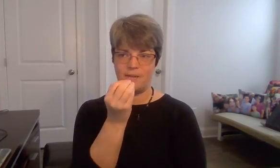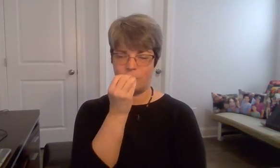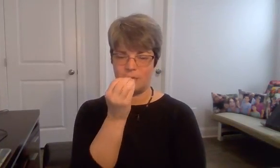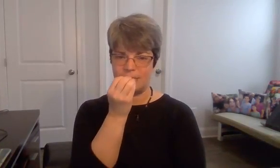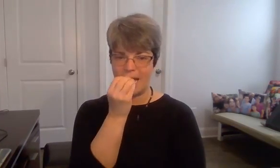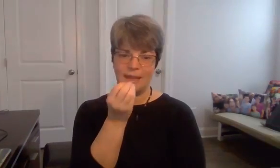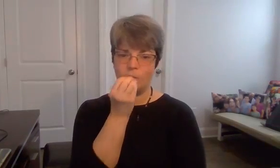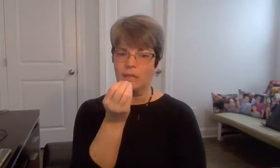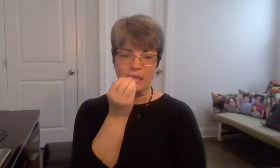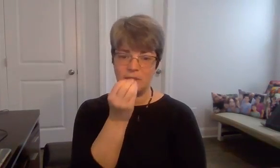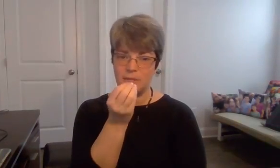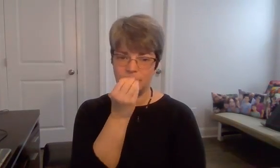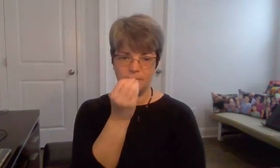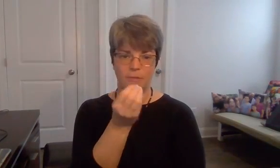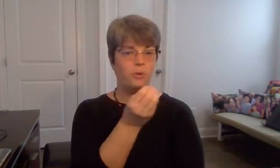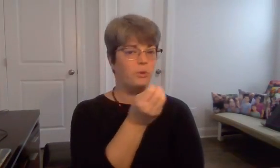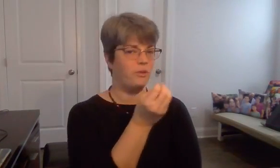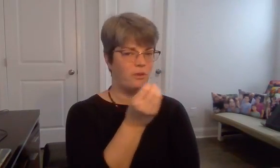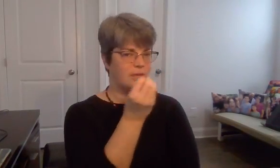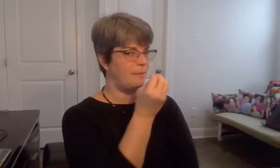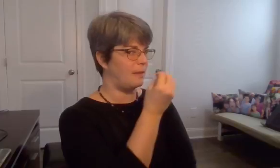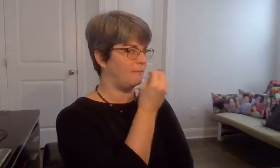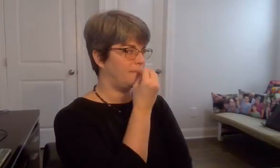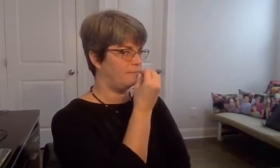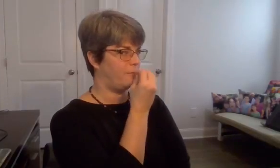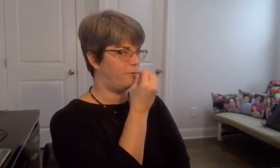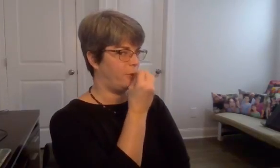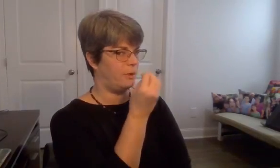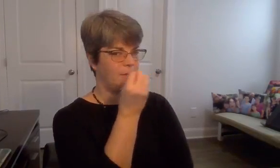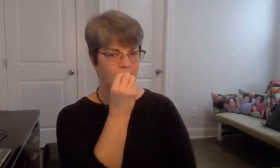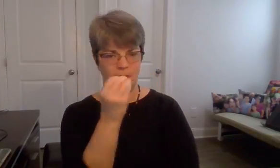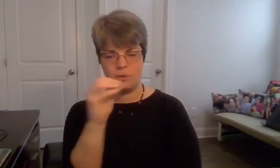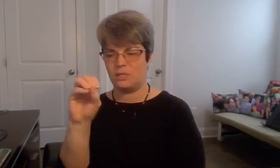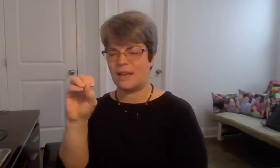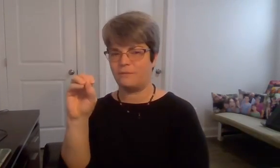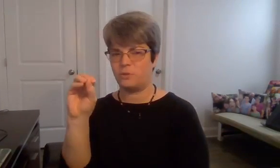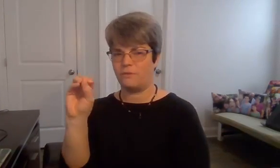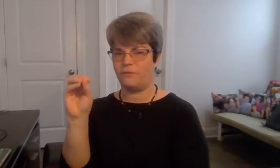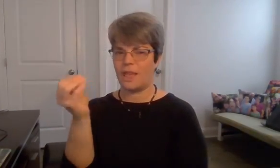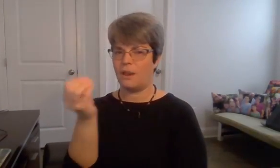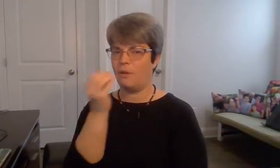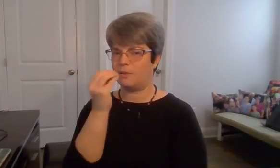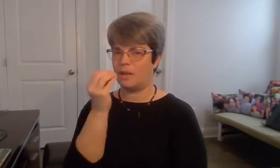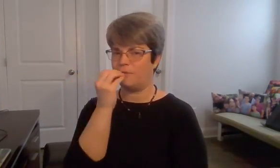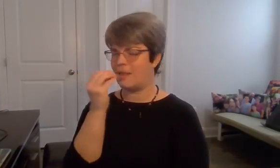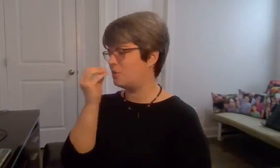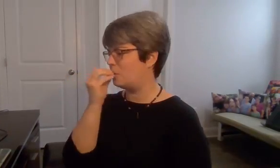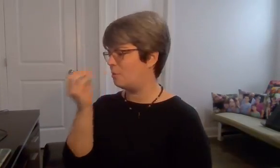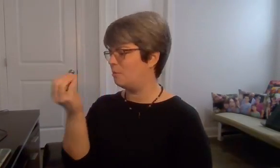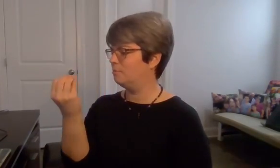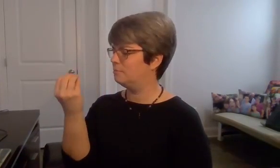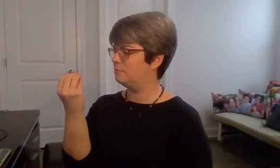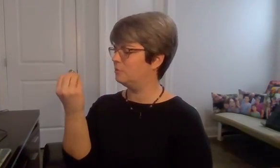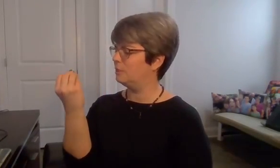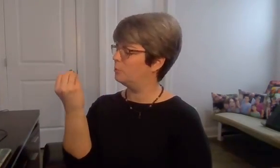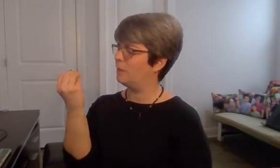for snack, eat, food. They're all the same thing, food. So it's just that sort of flat, kind of flattish O, really more like an